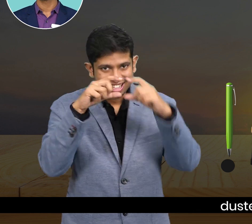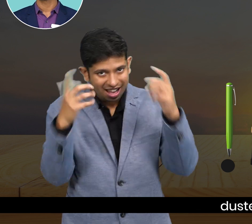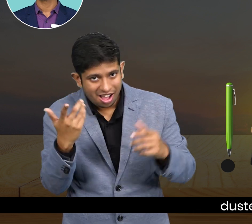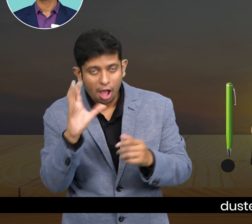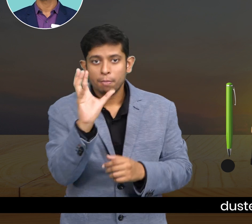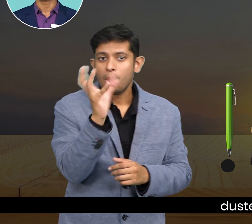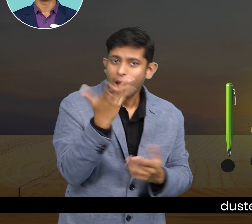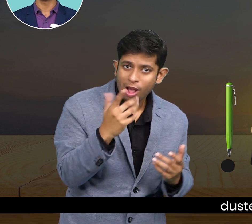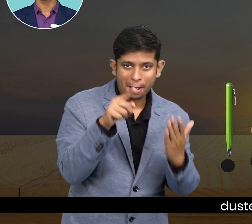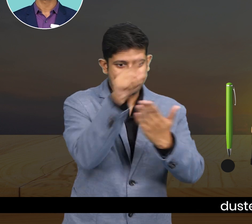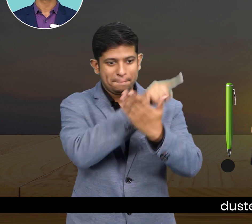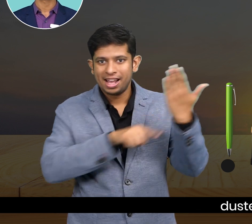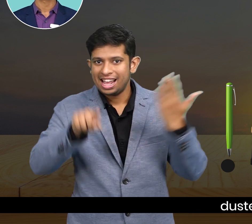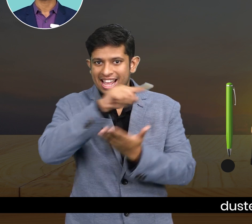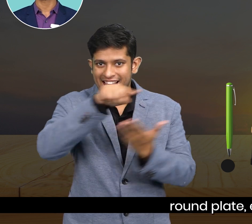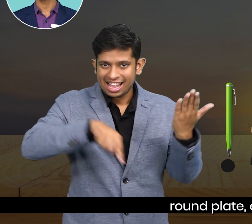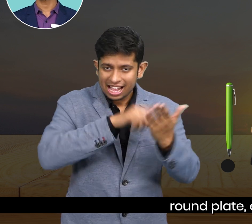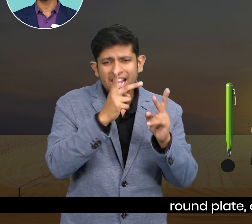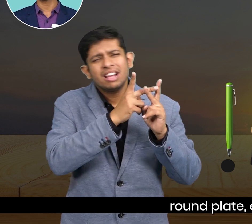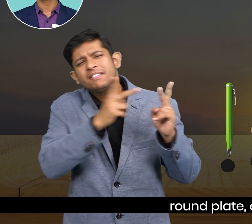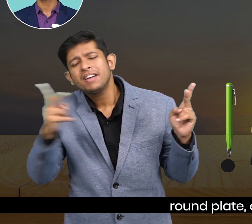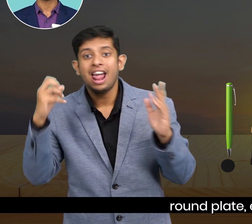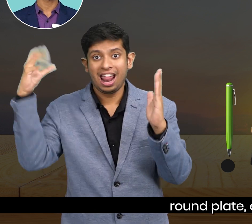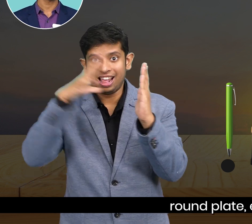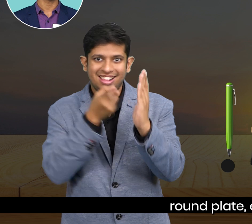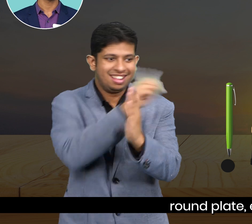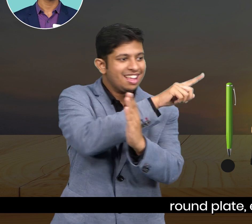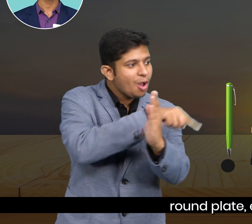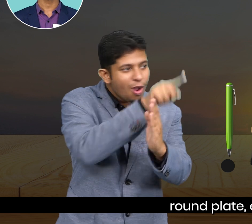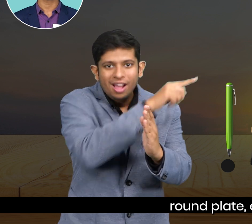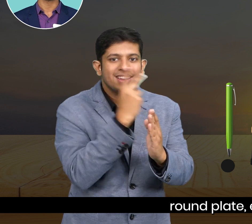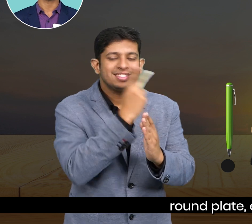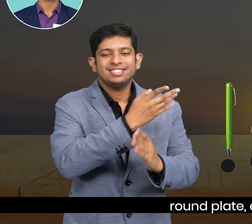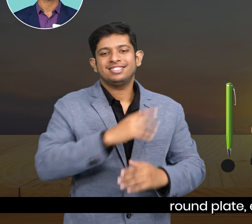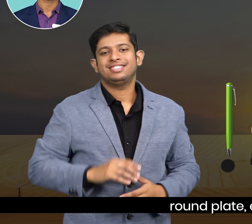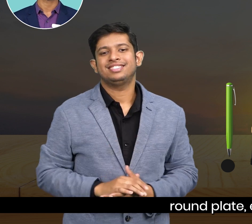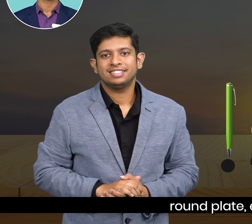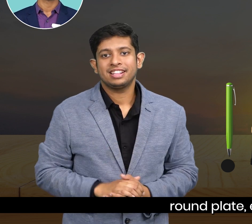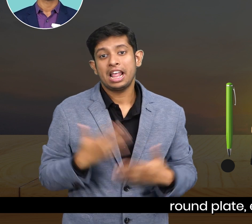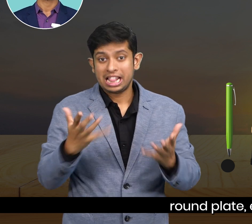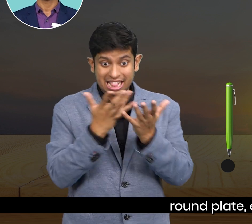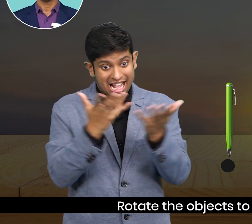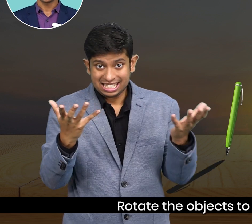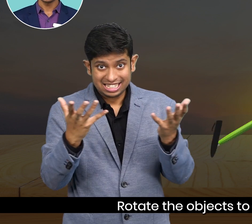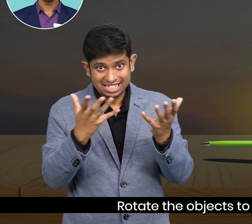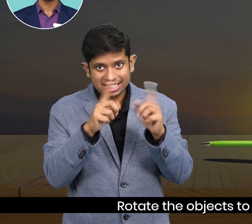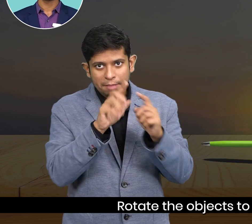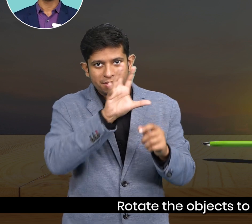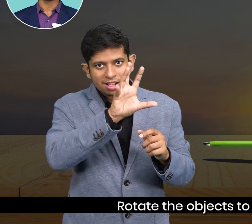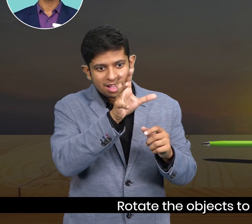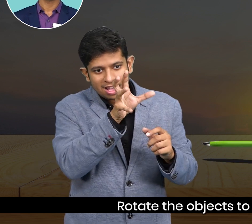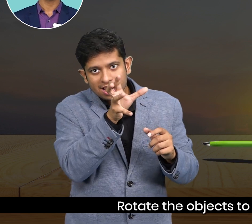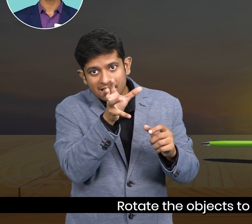duster, ball, round plate, etc. in sunlight. Rotate